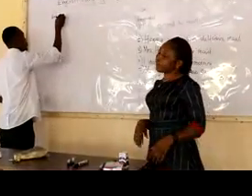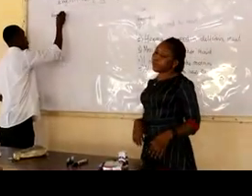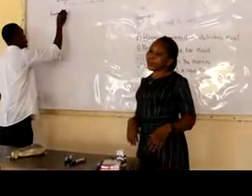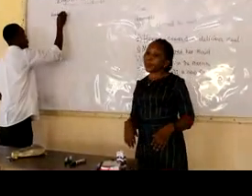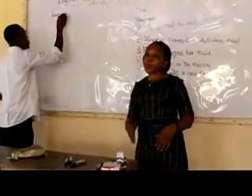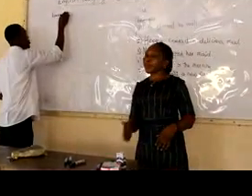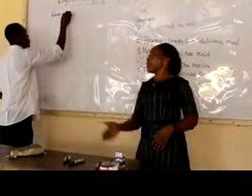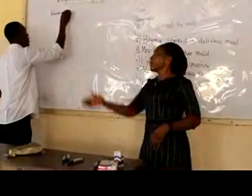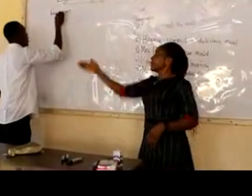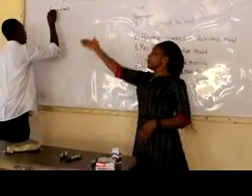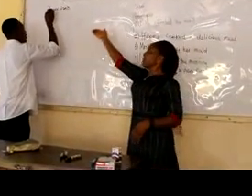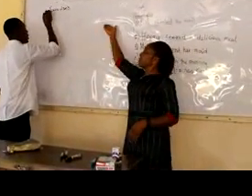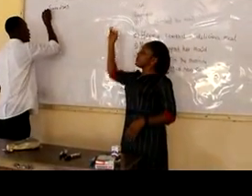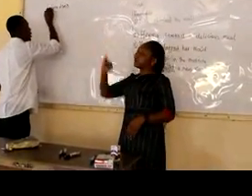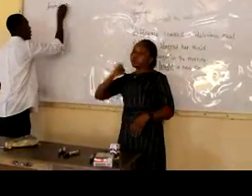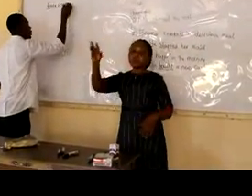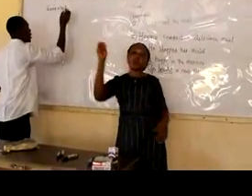To do